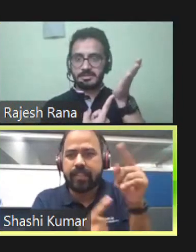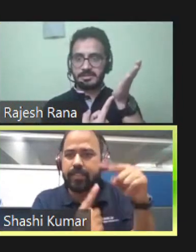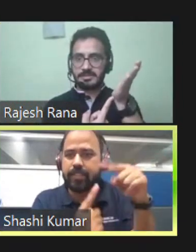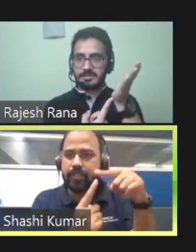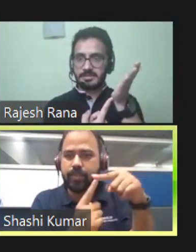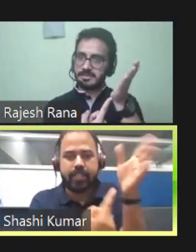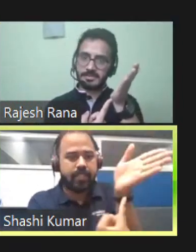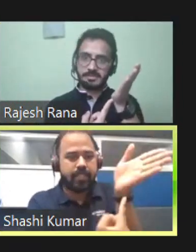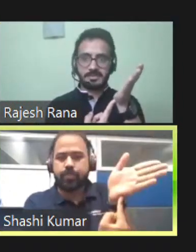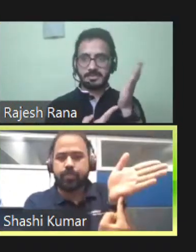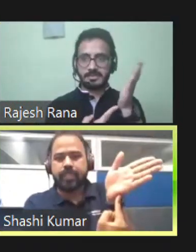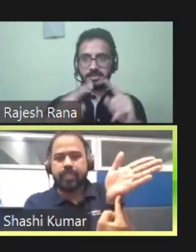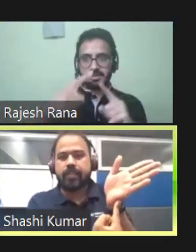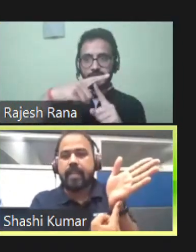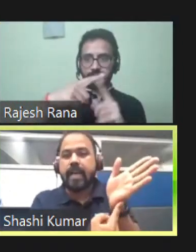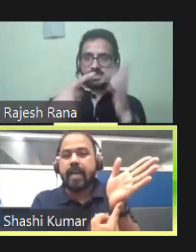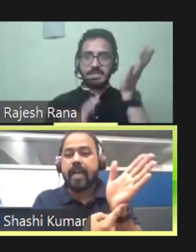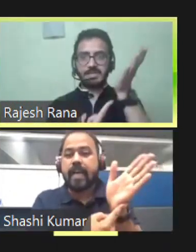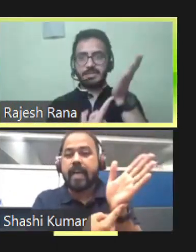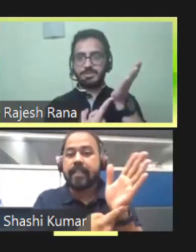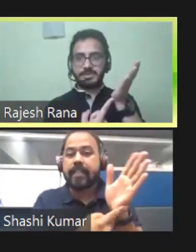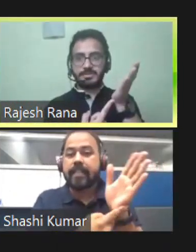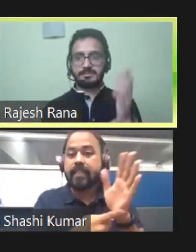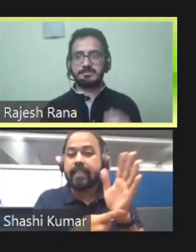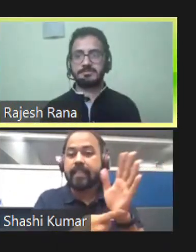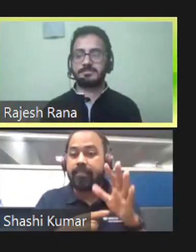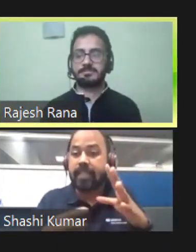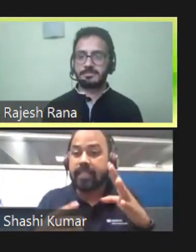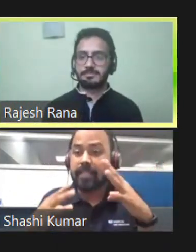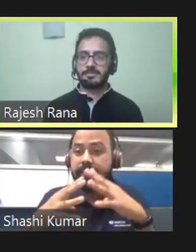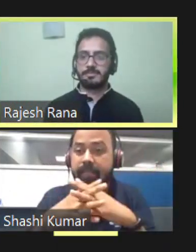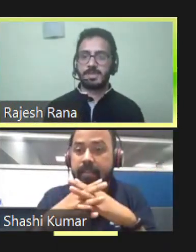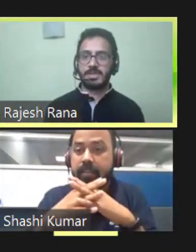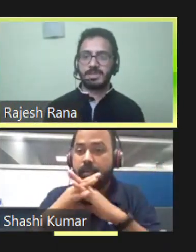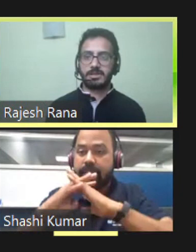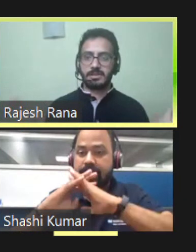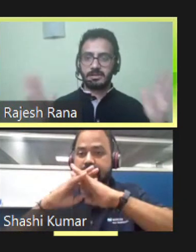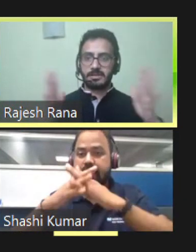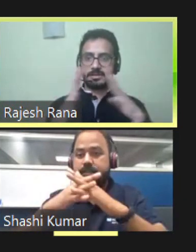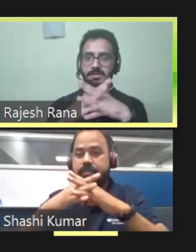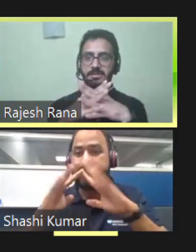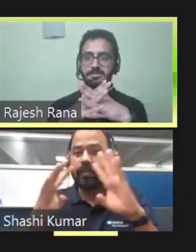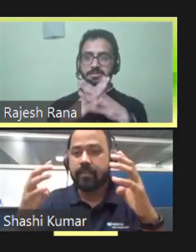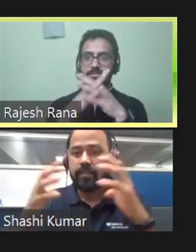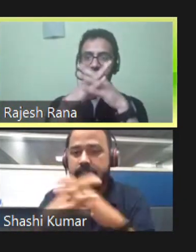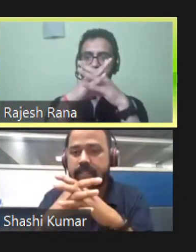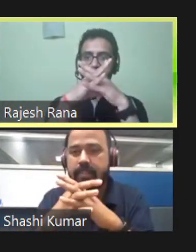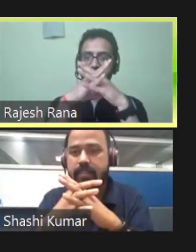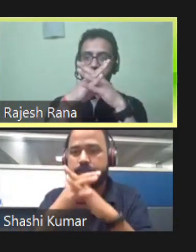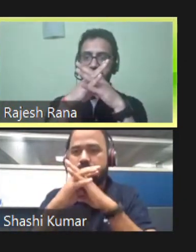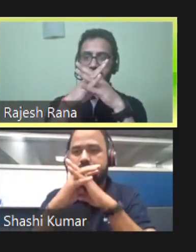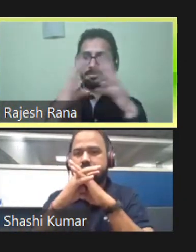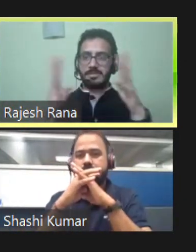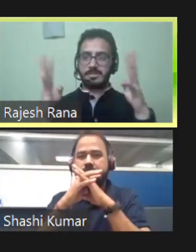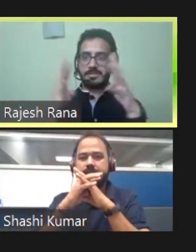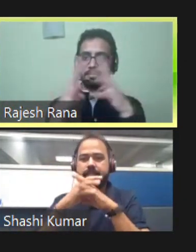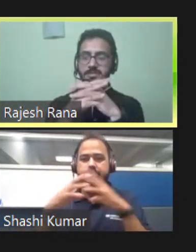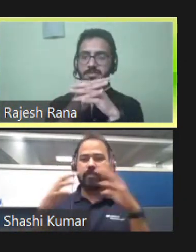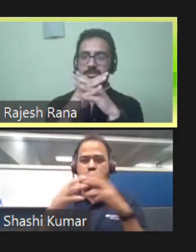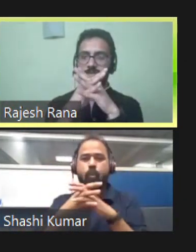are correct. Tuesday. And Tuesday, then Wednesday. Wednesday is like this, right? Just do like